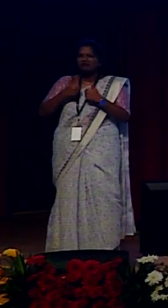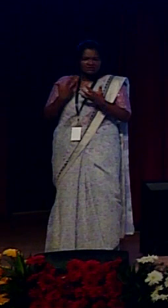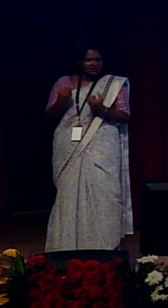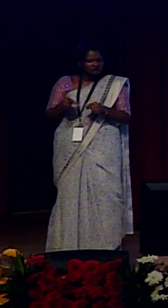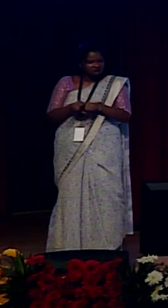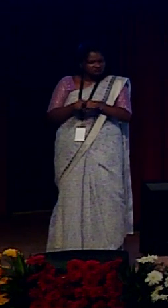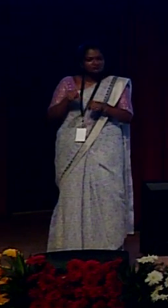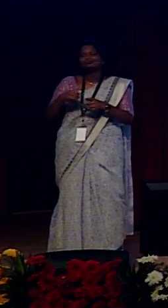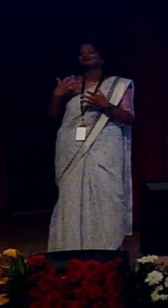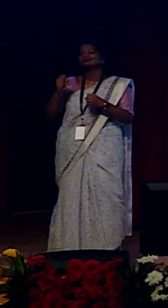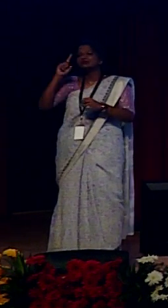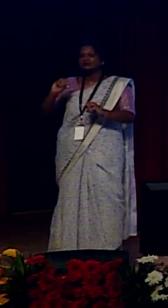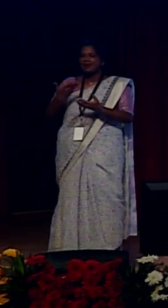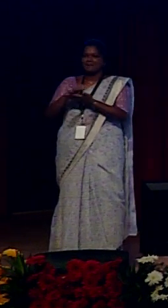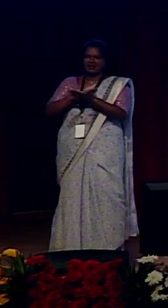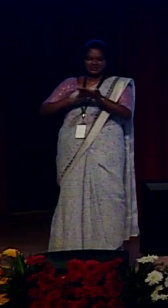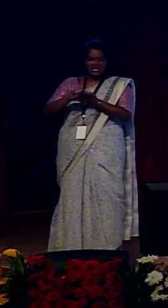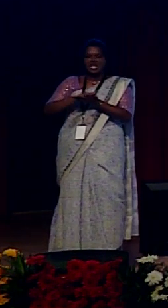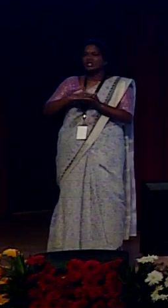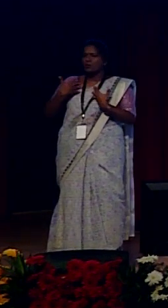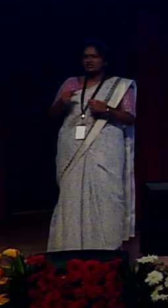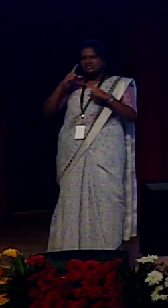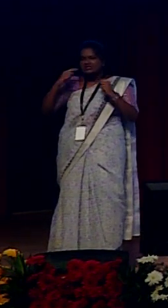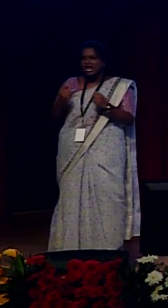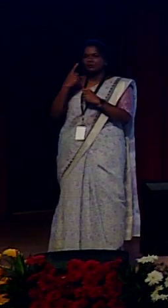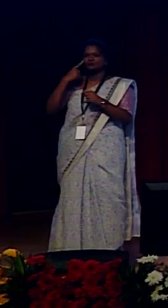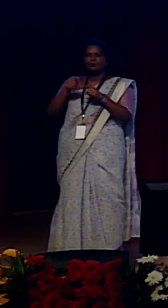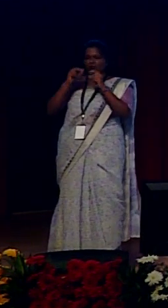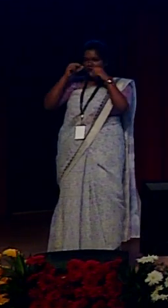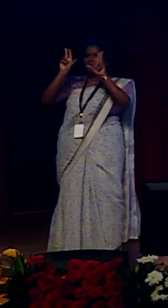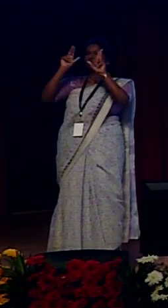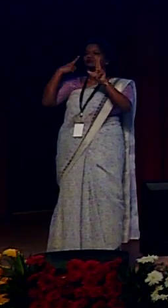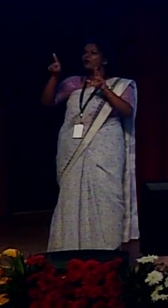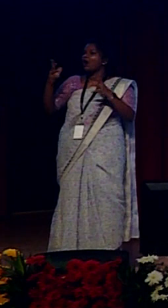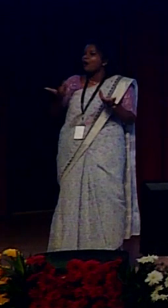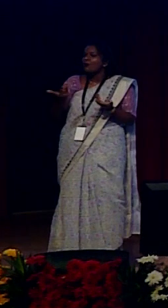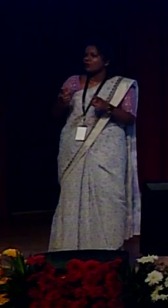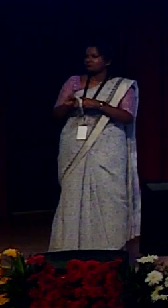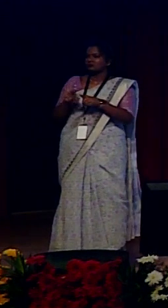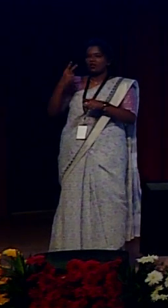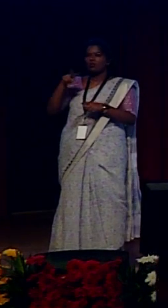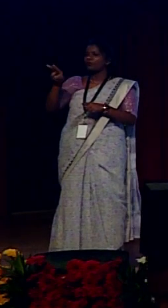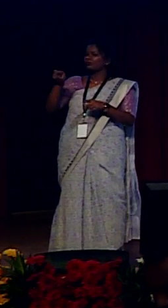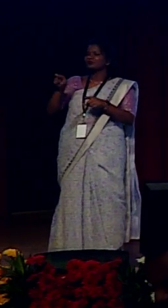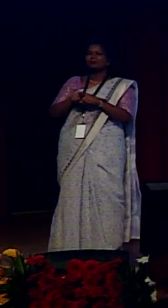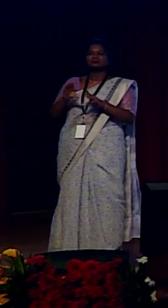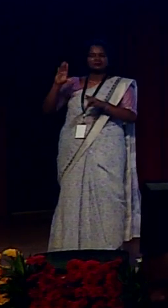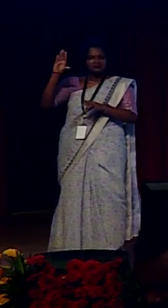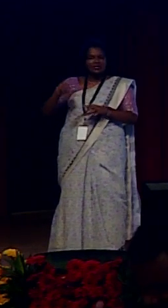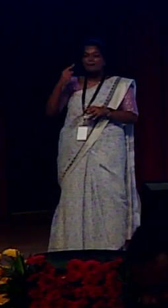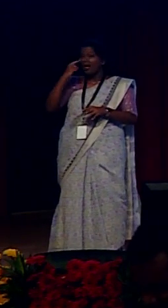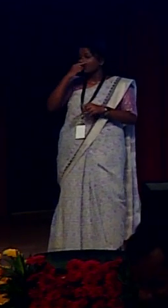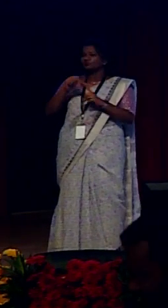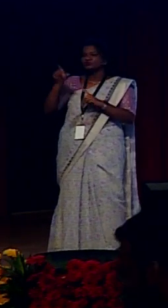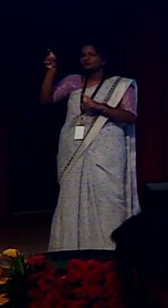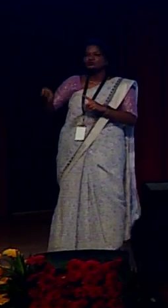we started from the basics, try to envision what it would look like for a blind student to